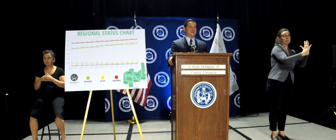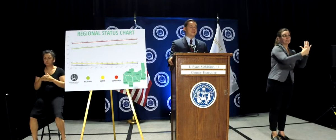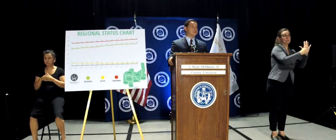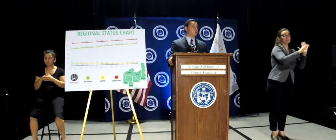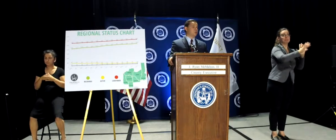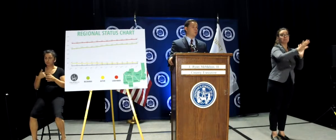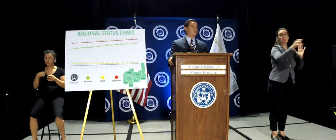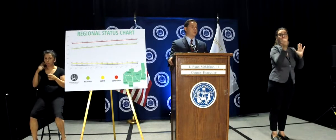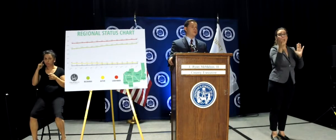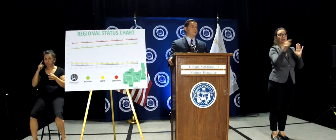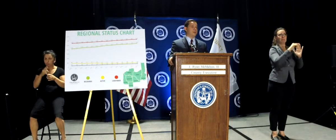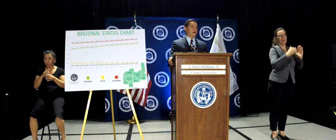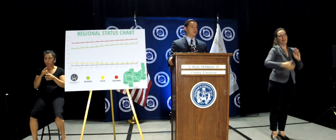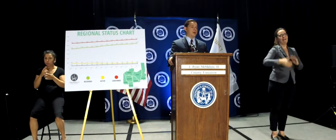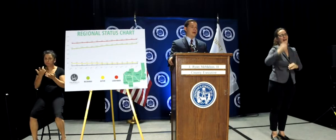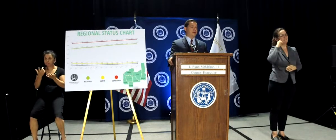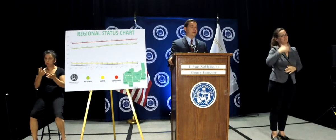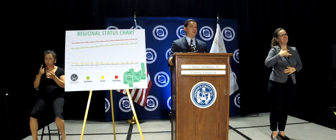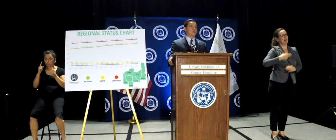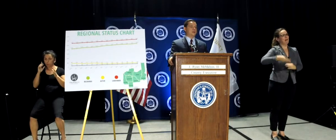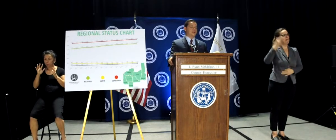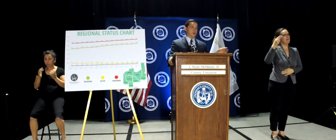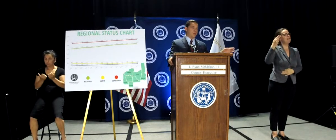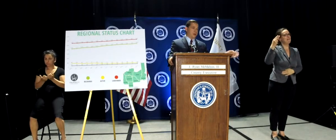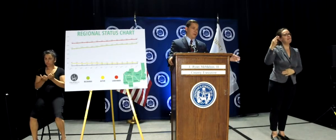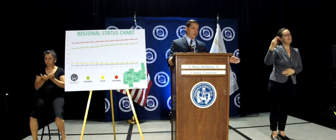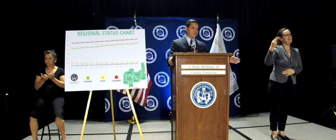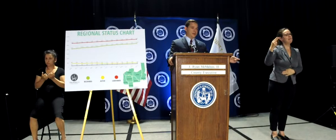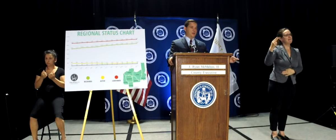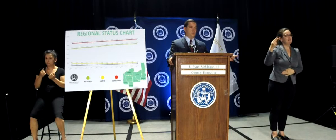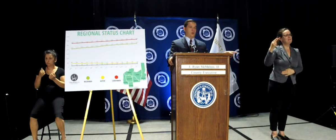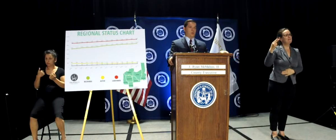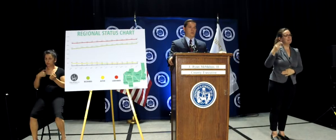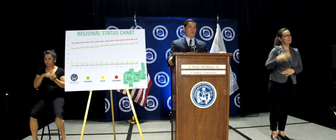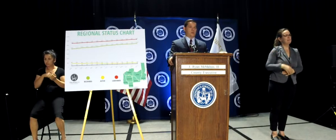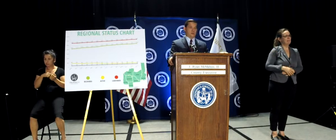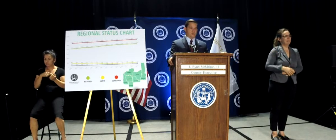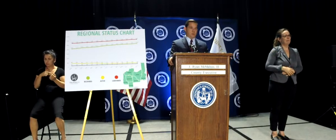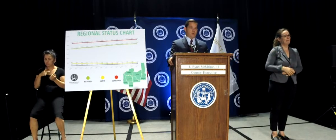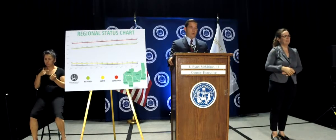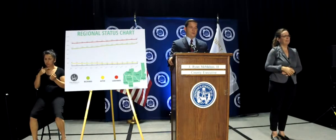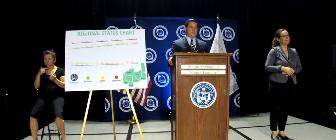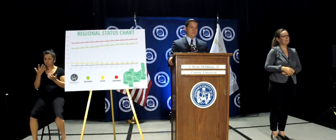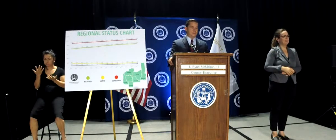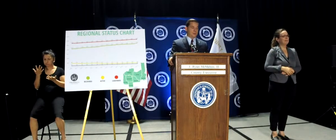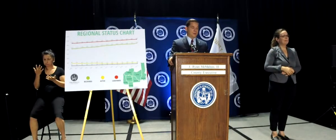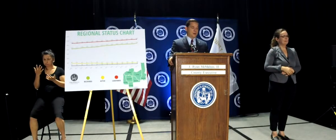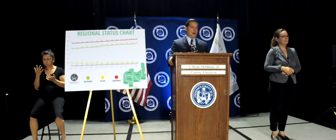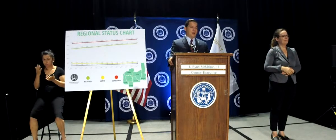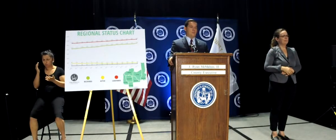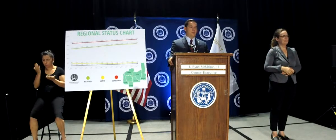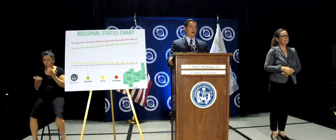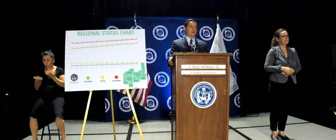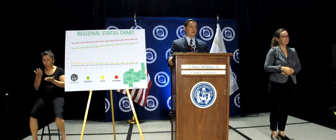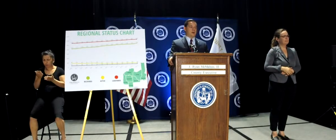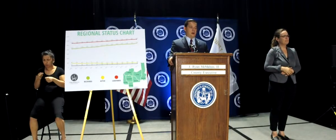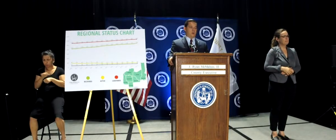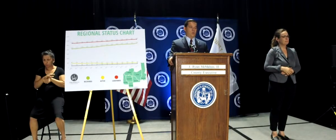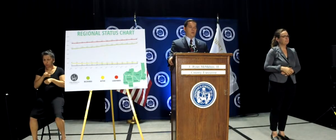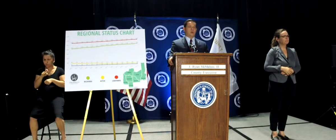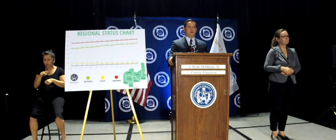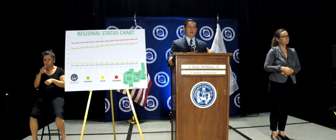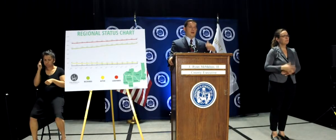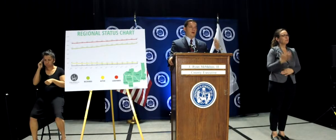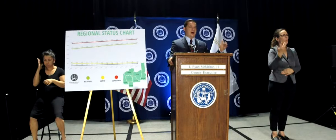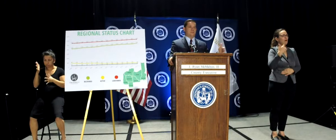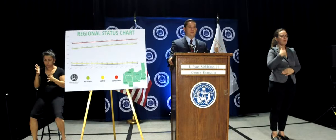need to basically assume if you're symptomatic, you have it. That's why we have our executive order where the folks have to be in quarantine. But